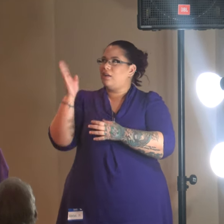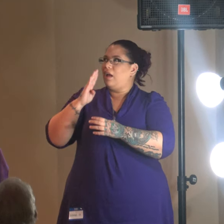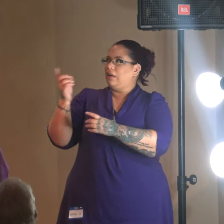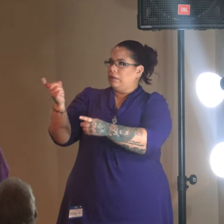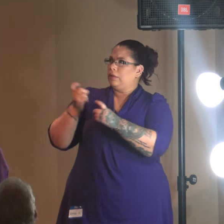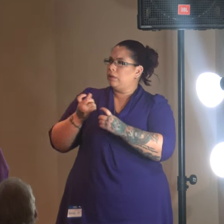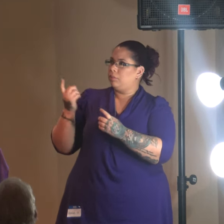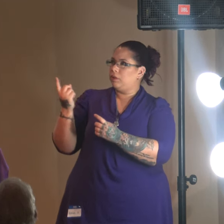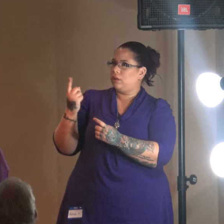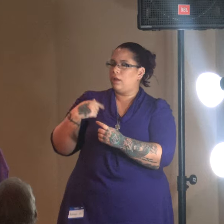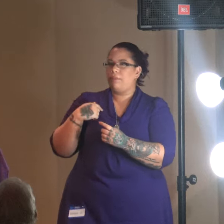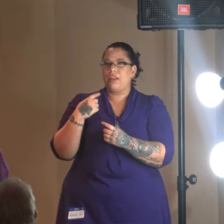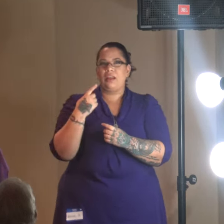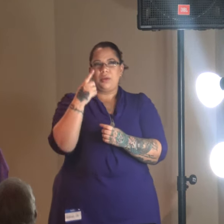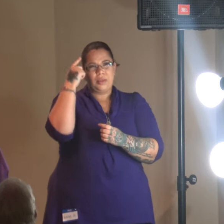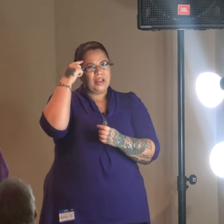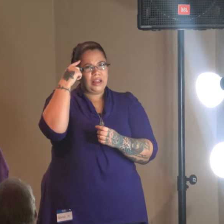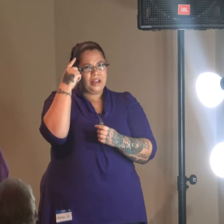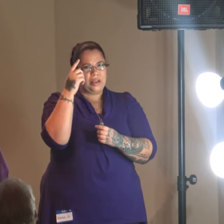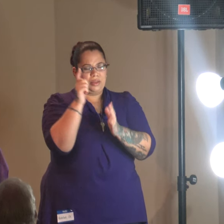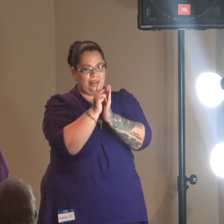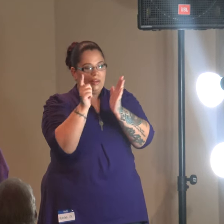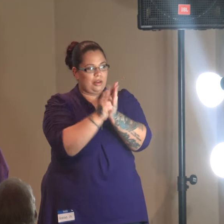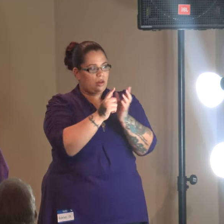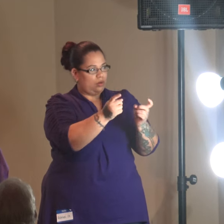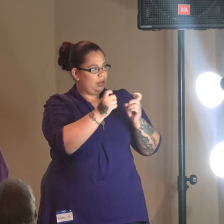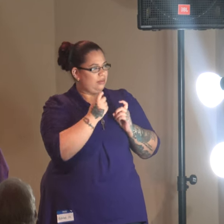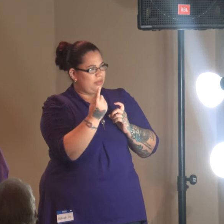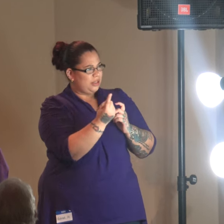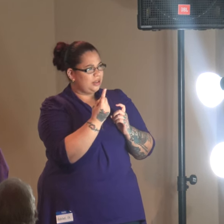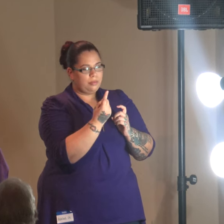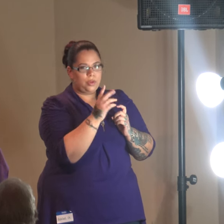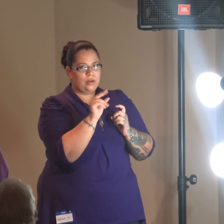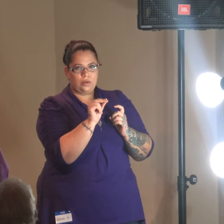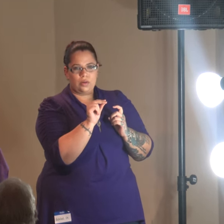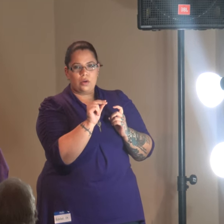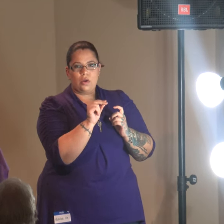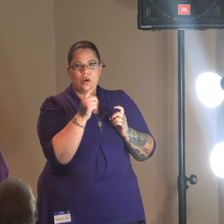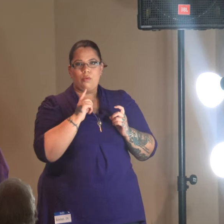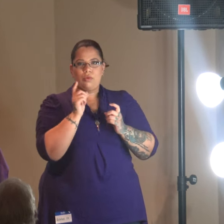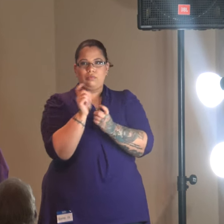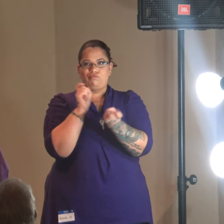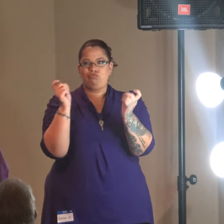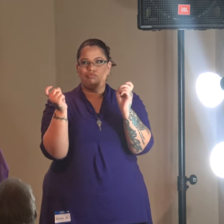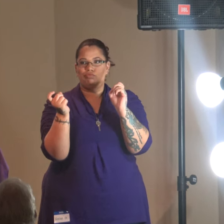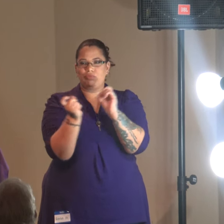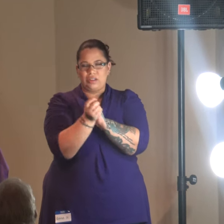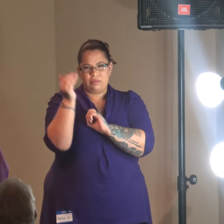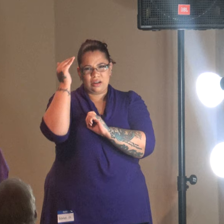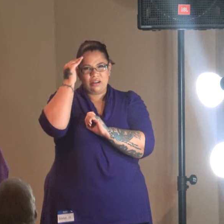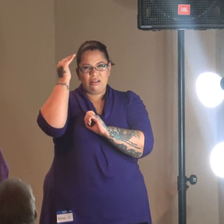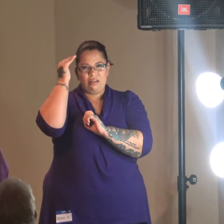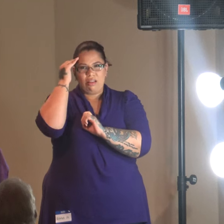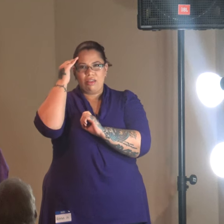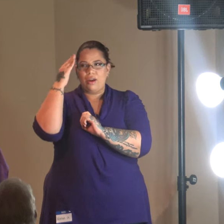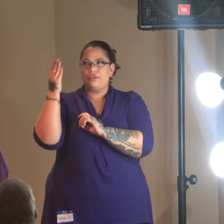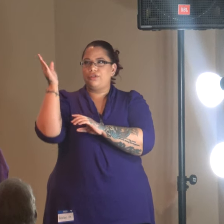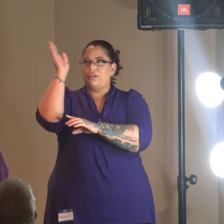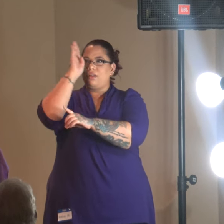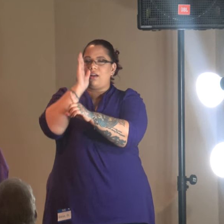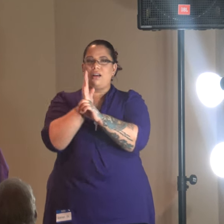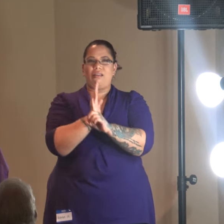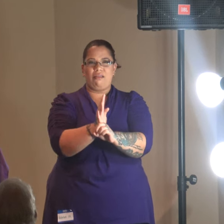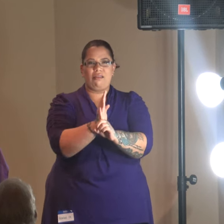saying the law is gonna teach, give me something, it's that you're saying I'm gonna shift my awareness into alignment with the power and the presence of the